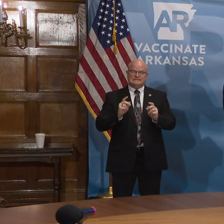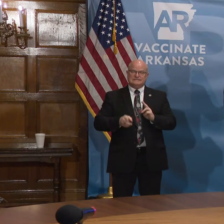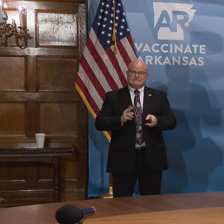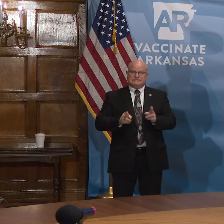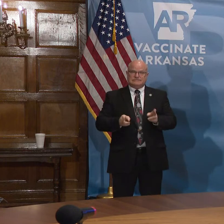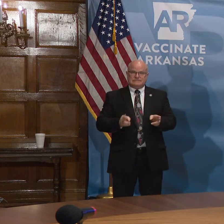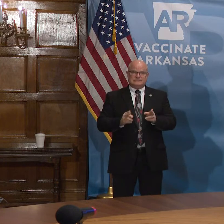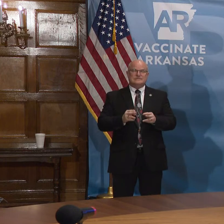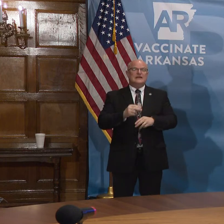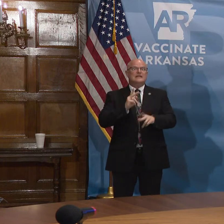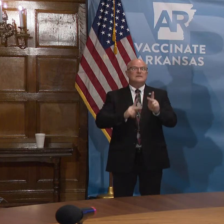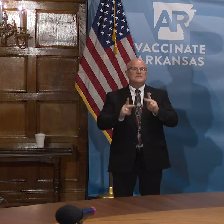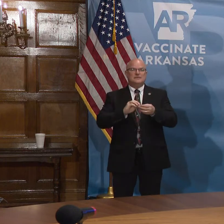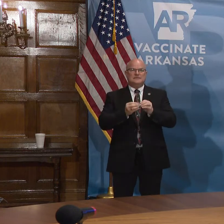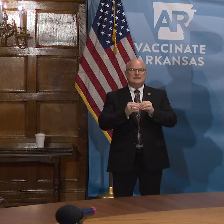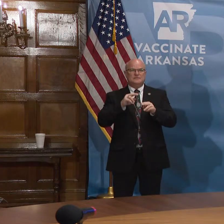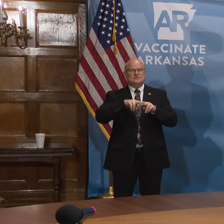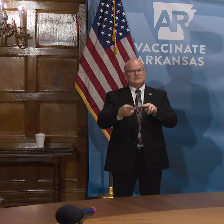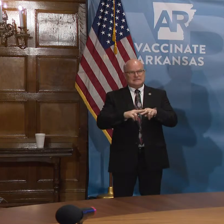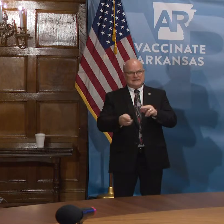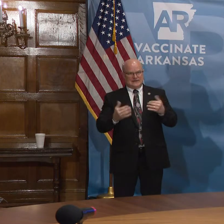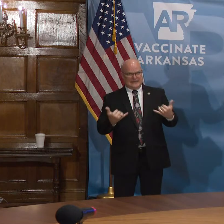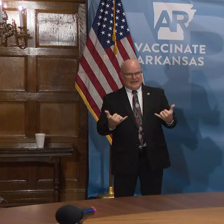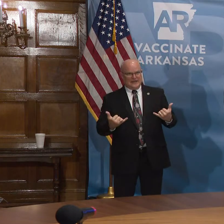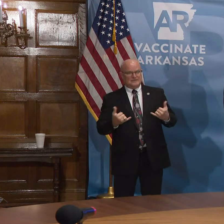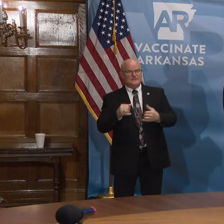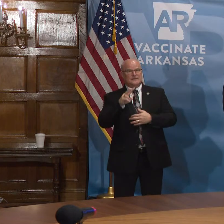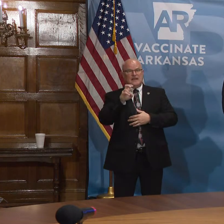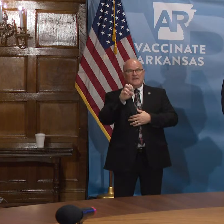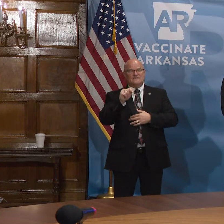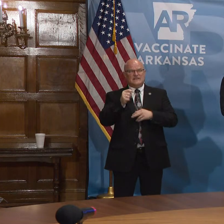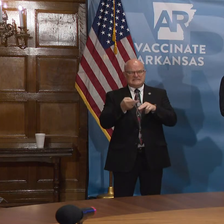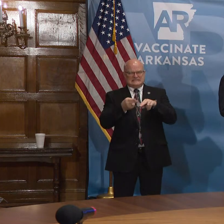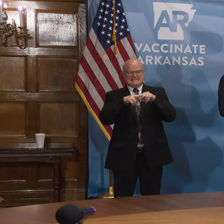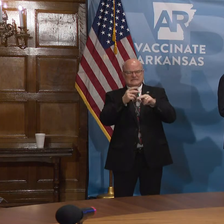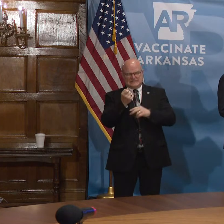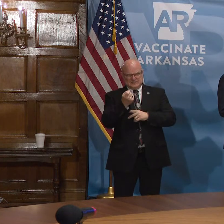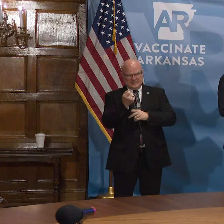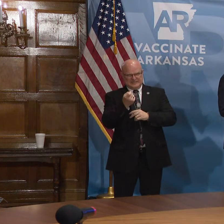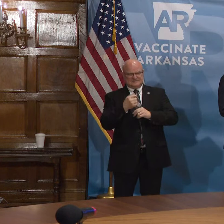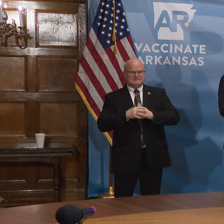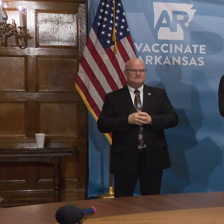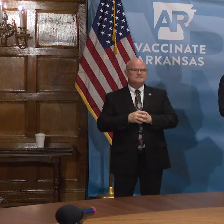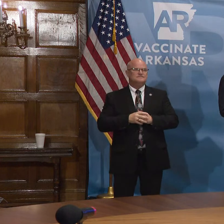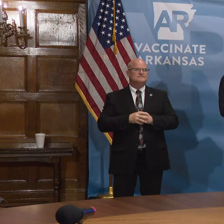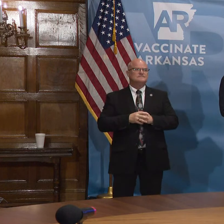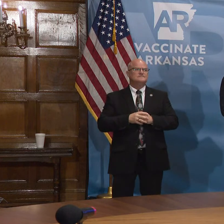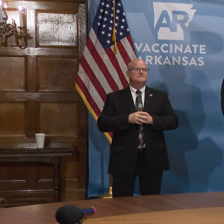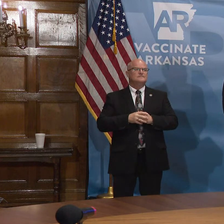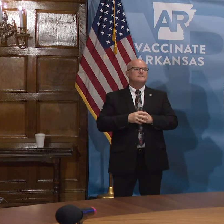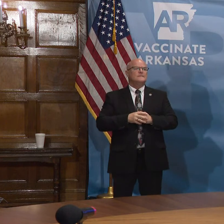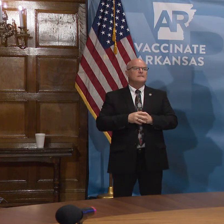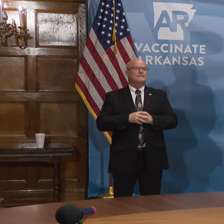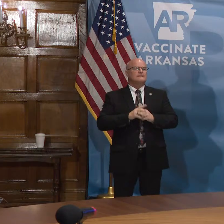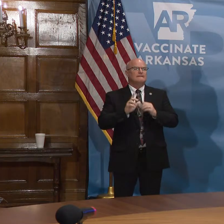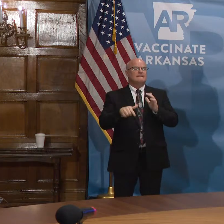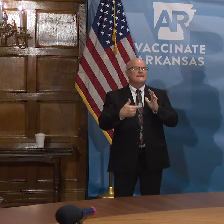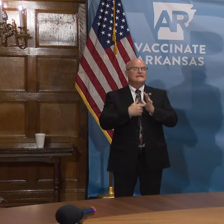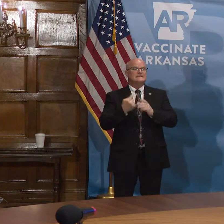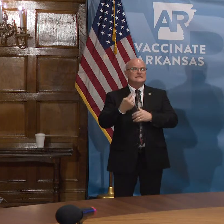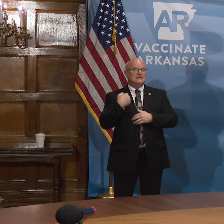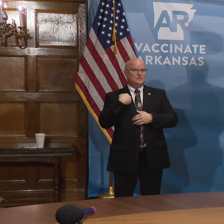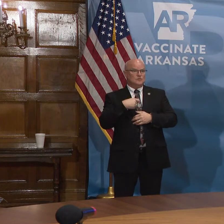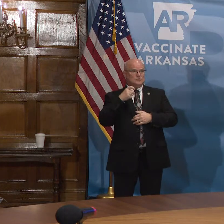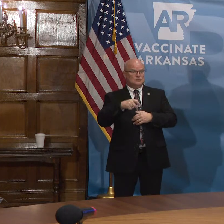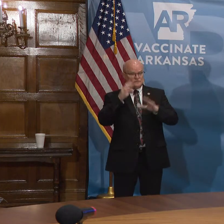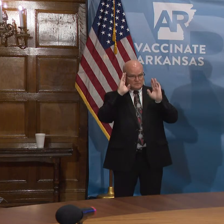that up, but those numbers are down. Ventilators are slightly up. If we go to, this is something that we